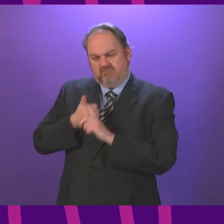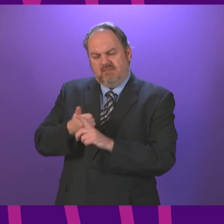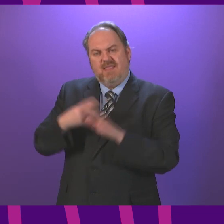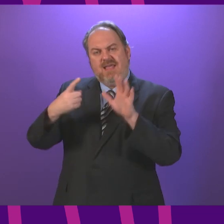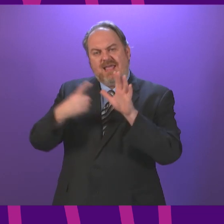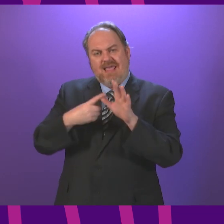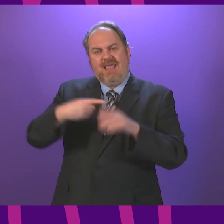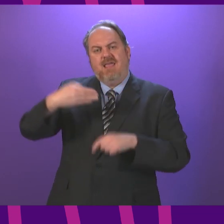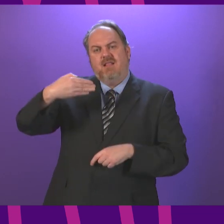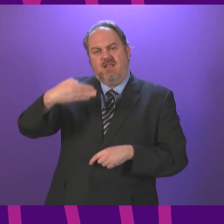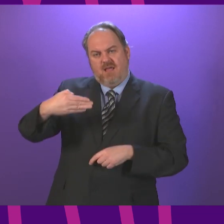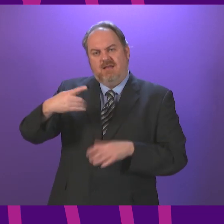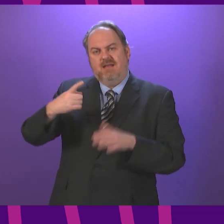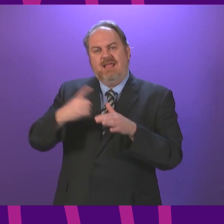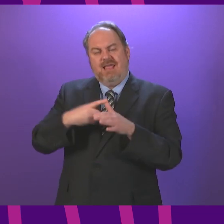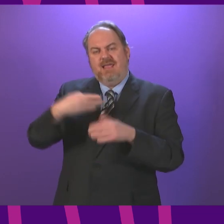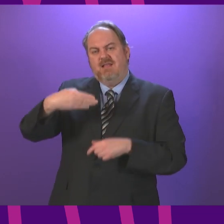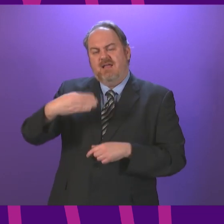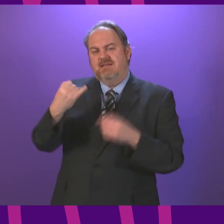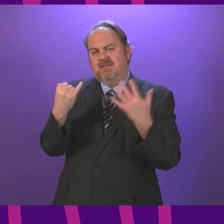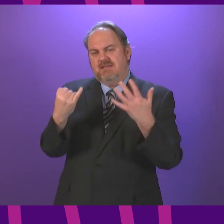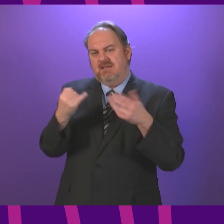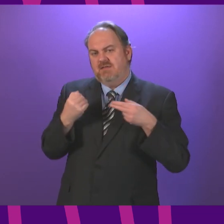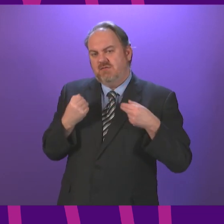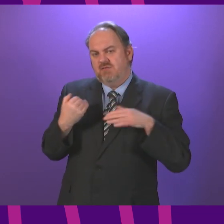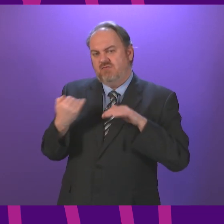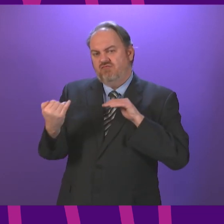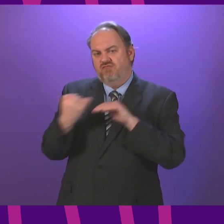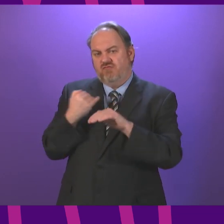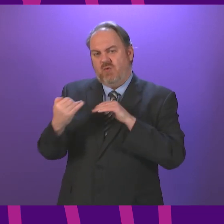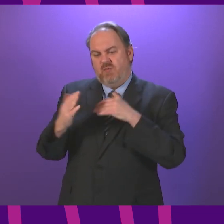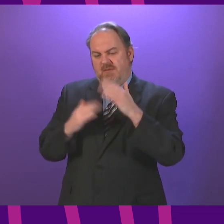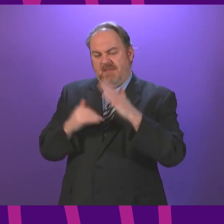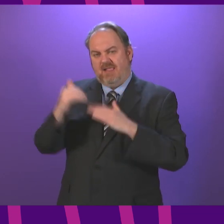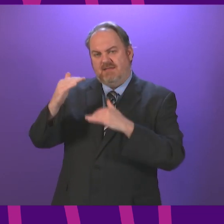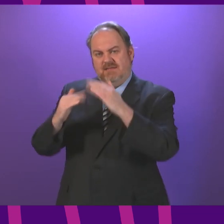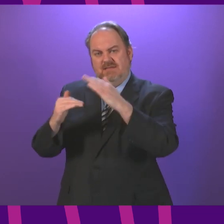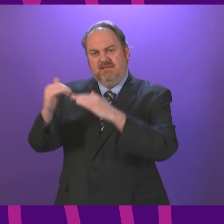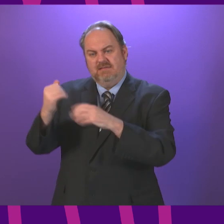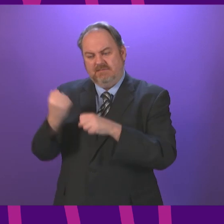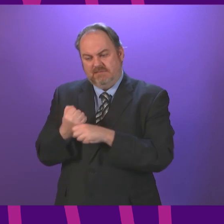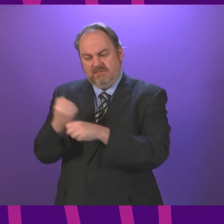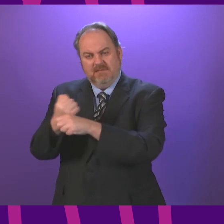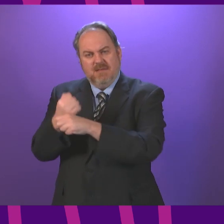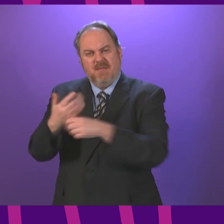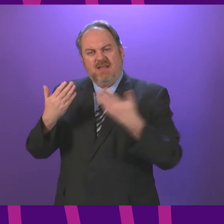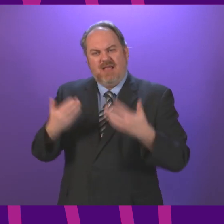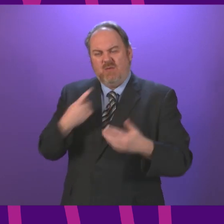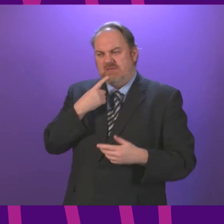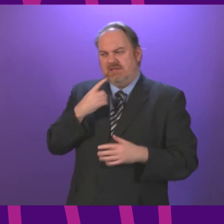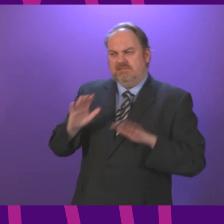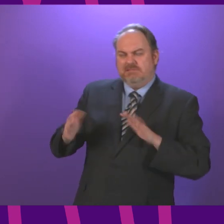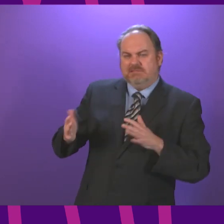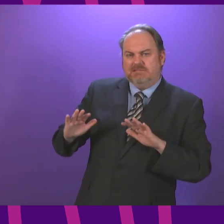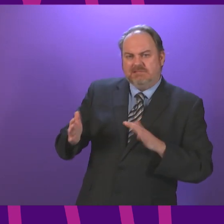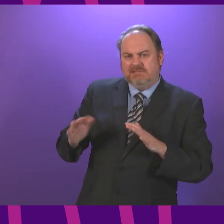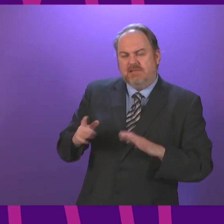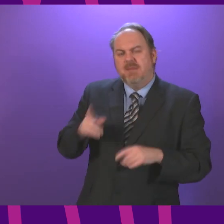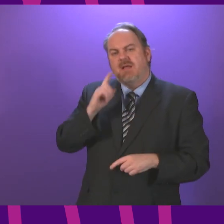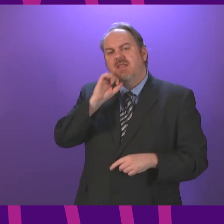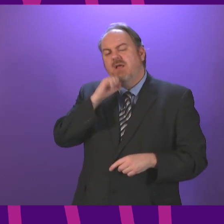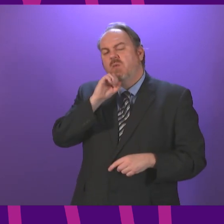projects and also to the time frame that had been set out for them. At the FMQs the same day, the First Minister was more cautious, suggesting that progress would be